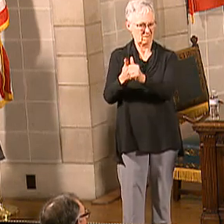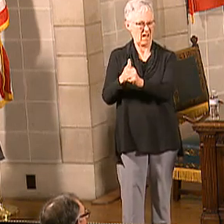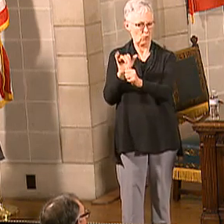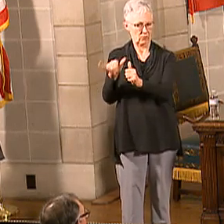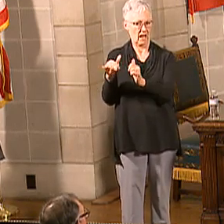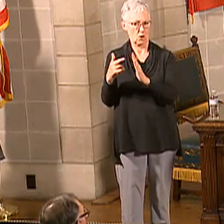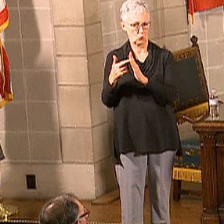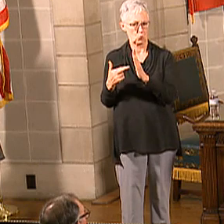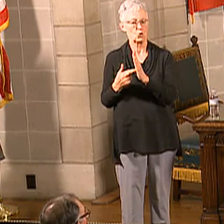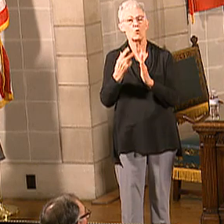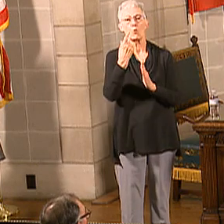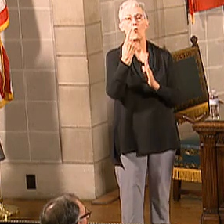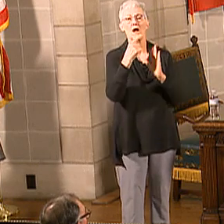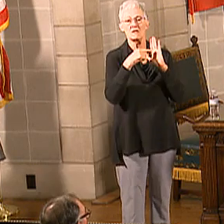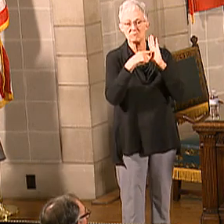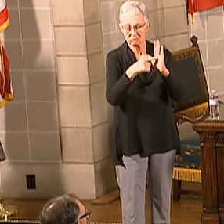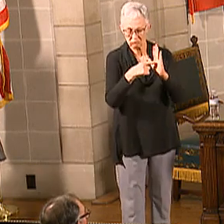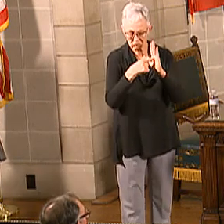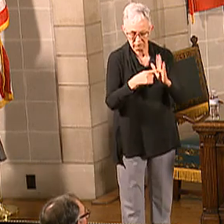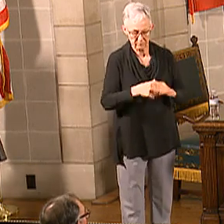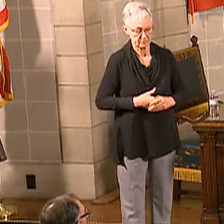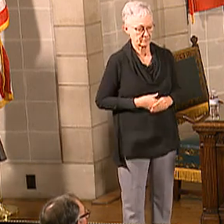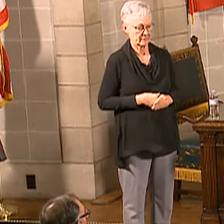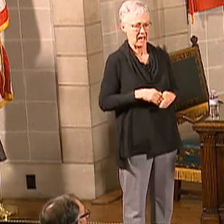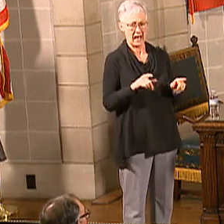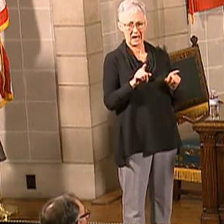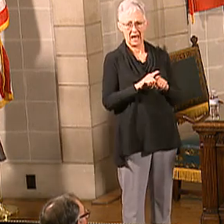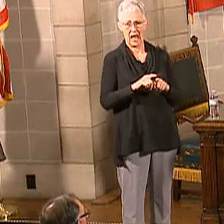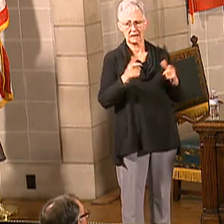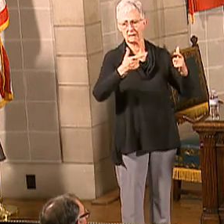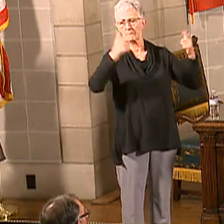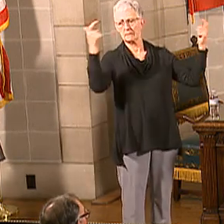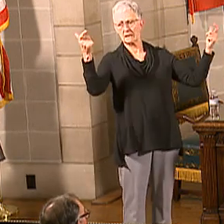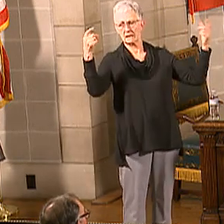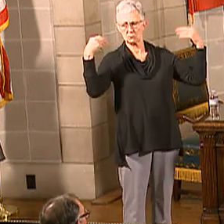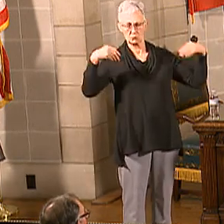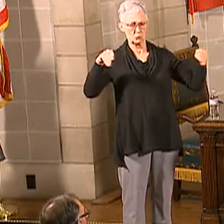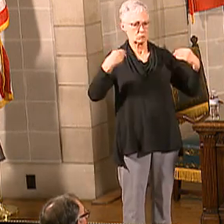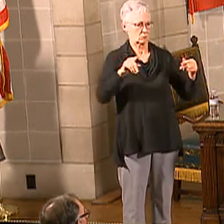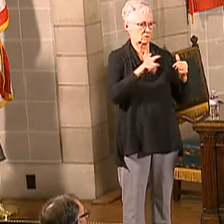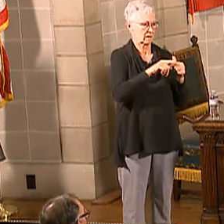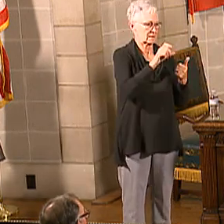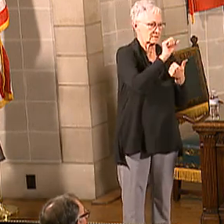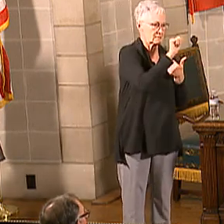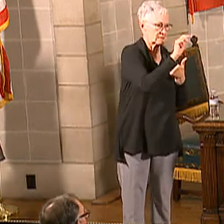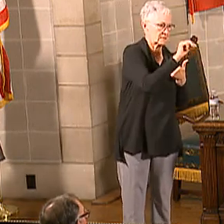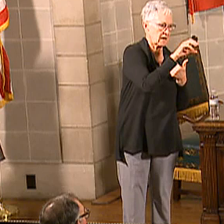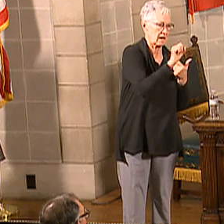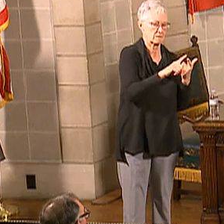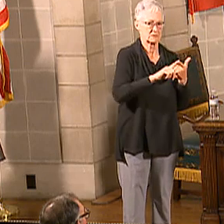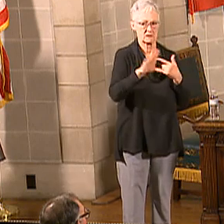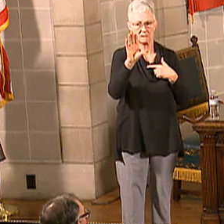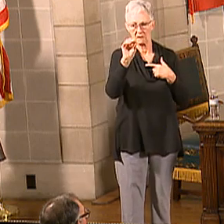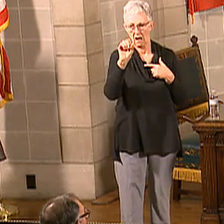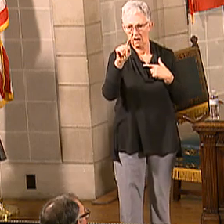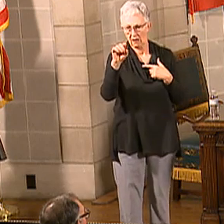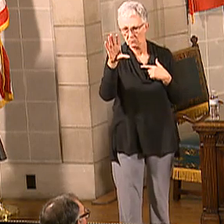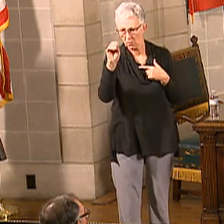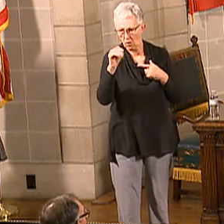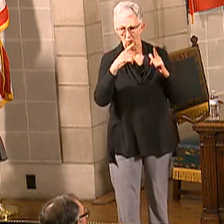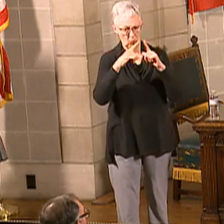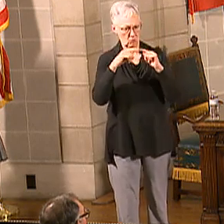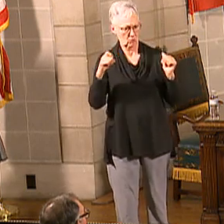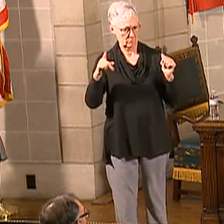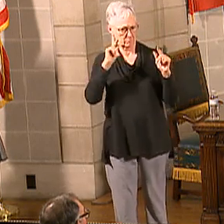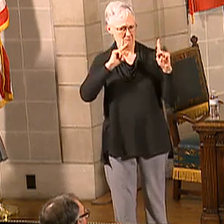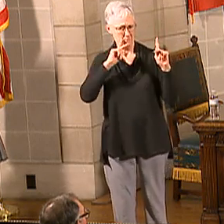We've talked about some of the stuff with regard to the big box stores. The mayor of Omaha has been fantastic in reaching out and calling some of the managers and owners,